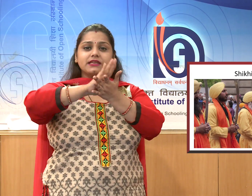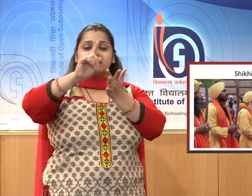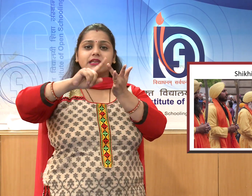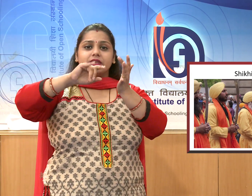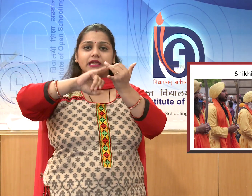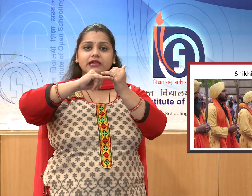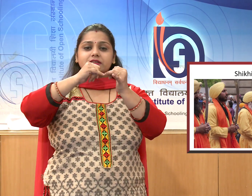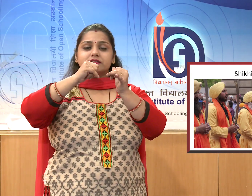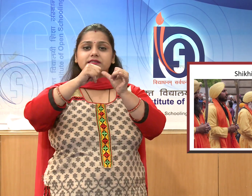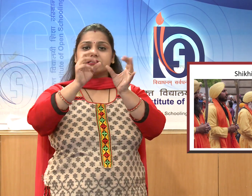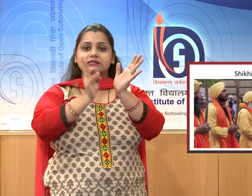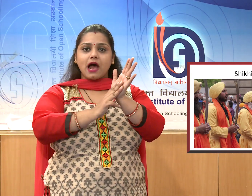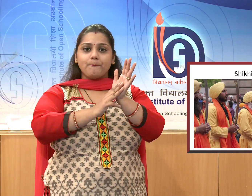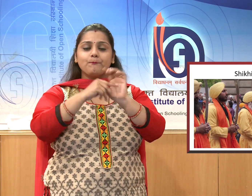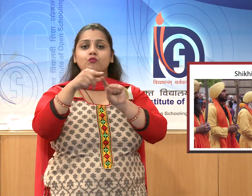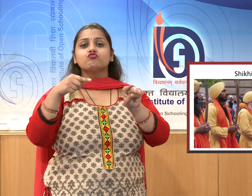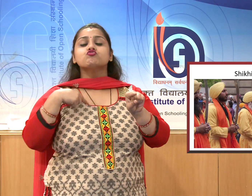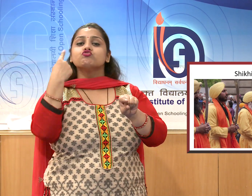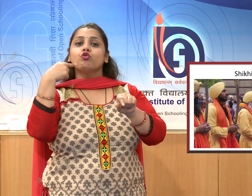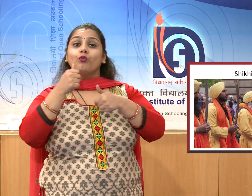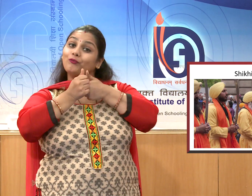whose followers are called Sikhs.